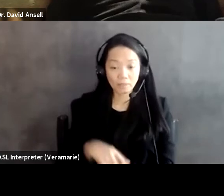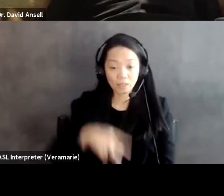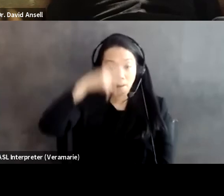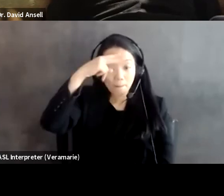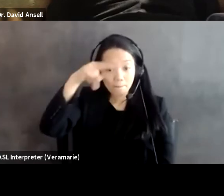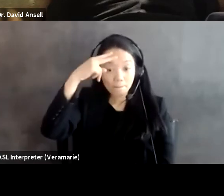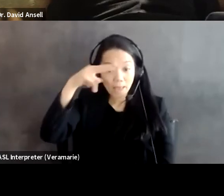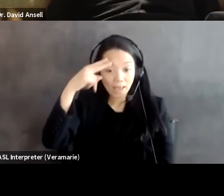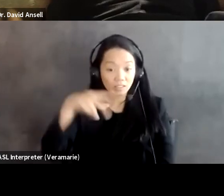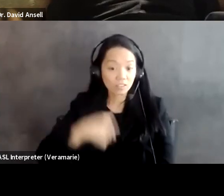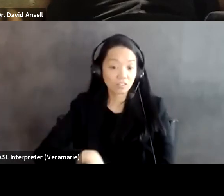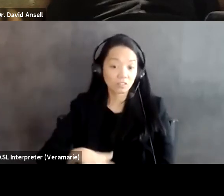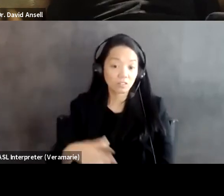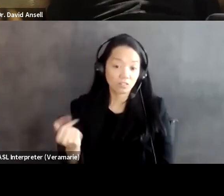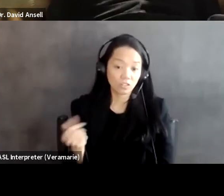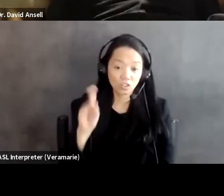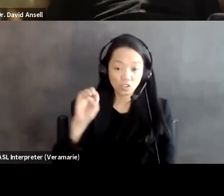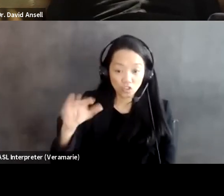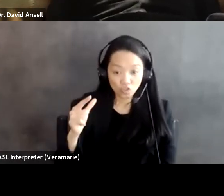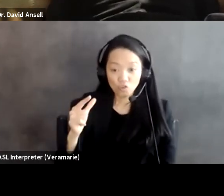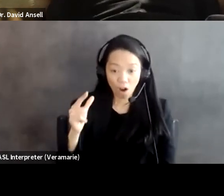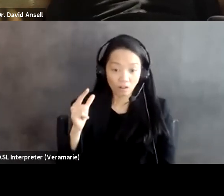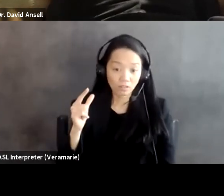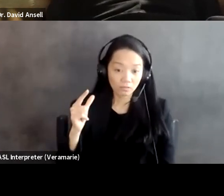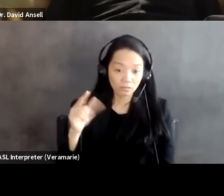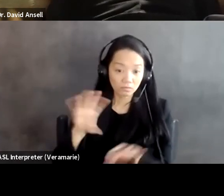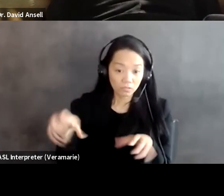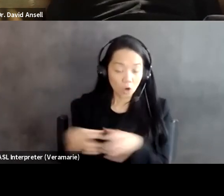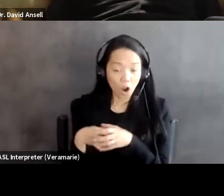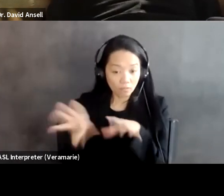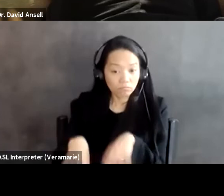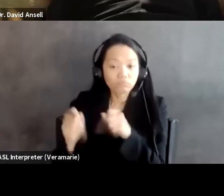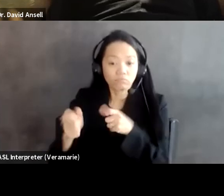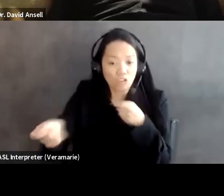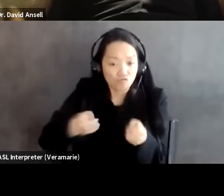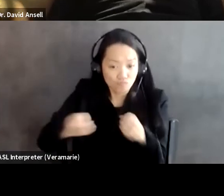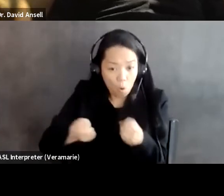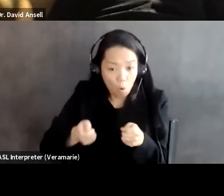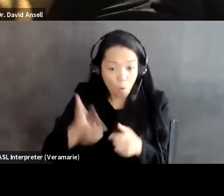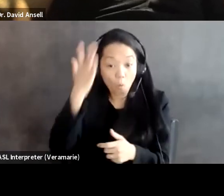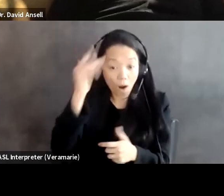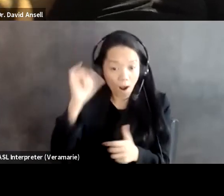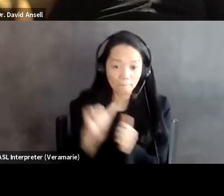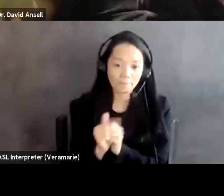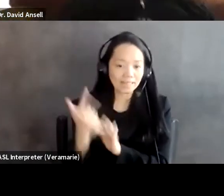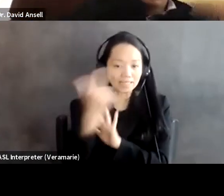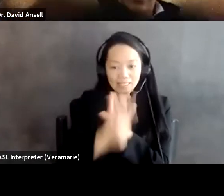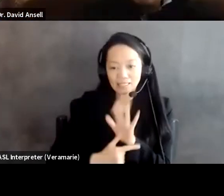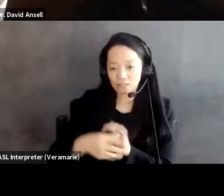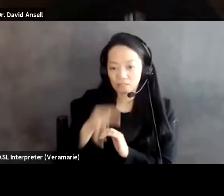drug cartels would take over towns and run them because we were doing this